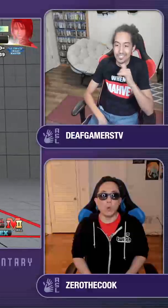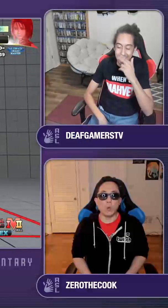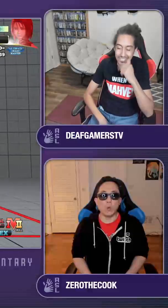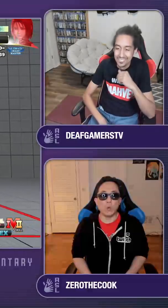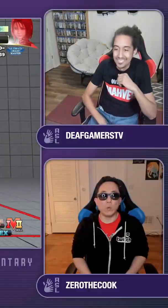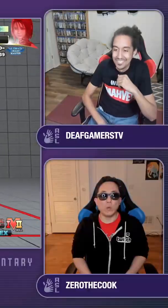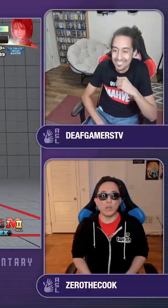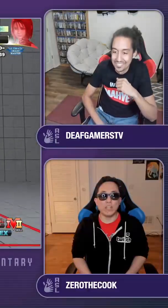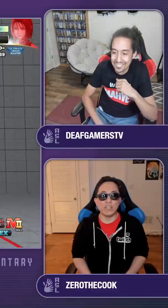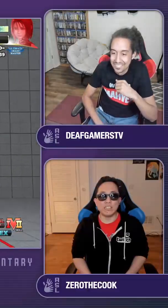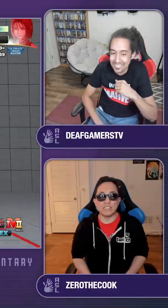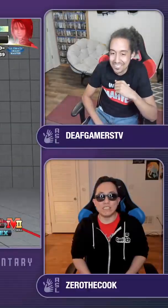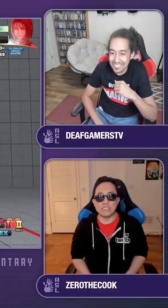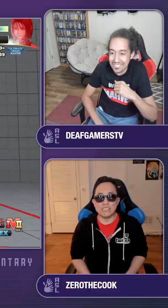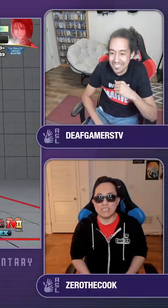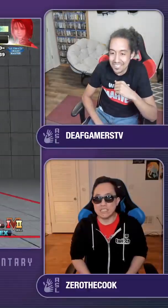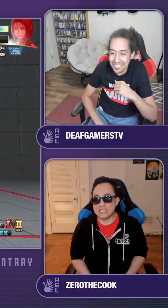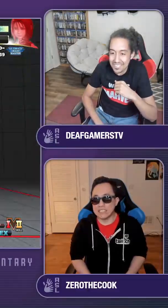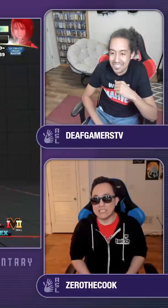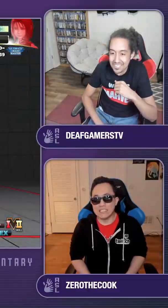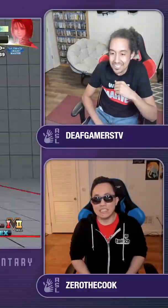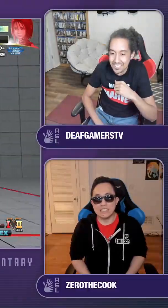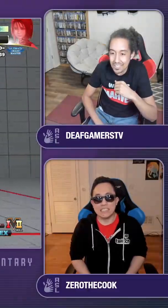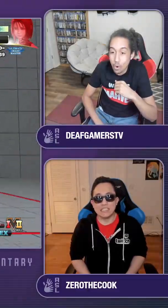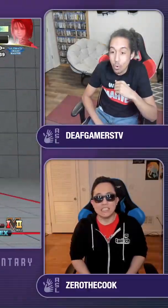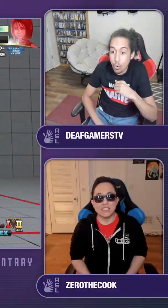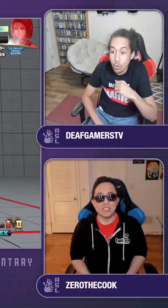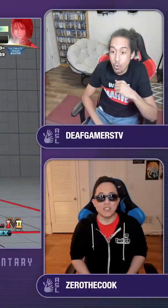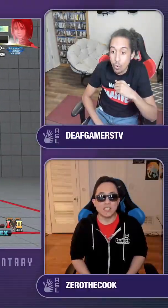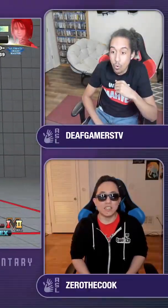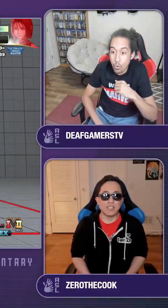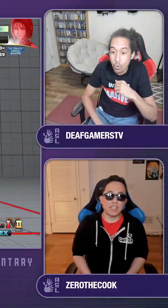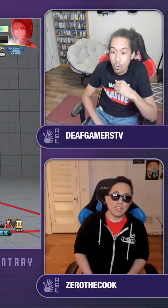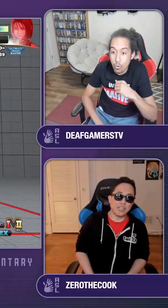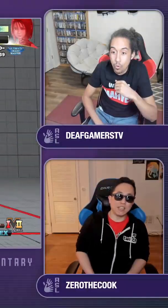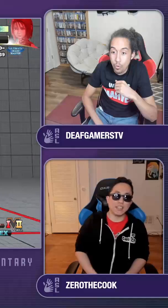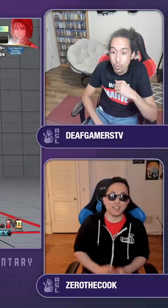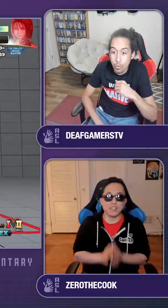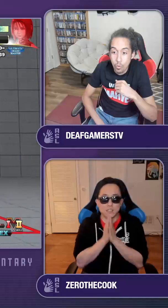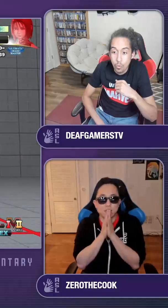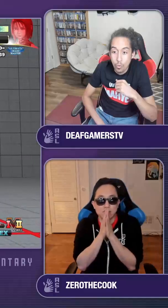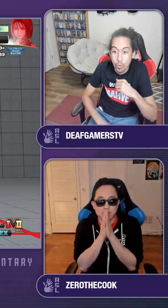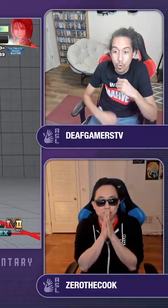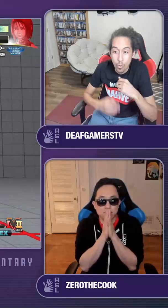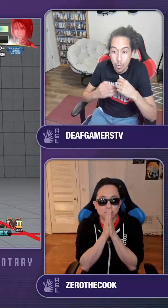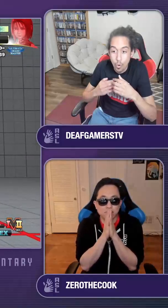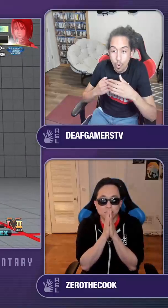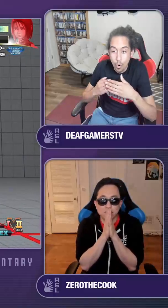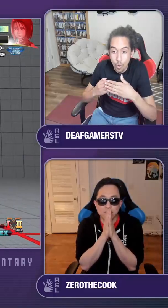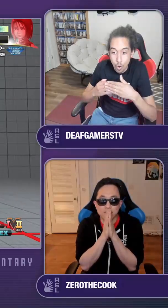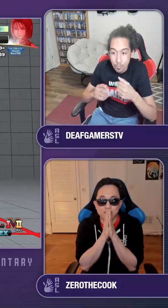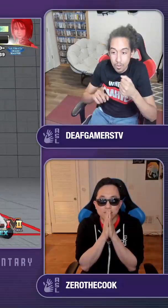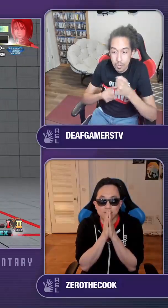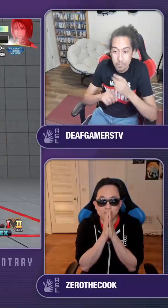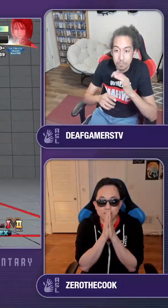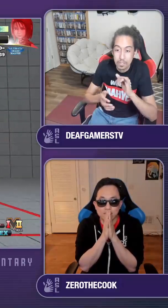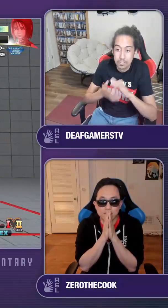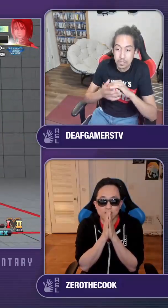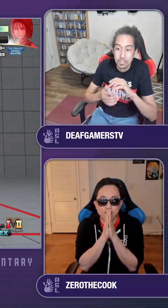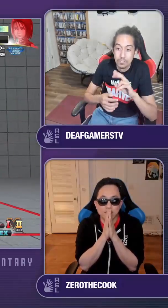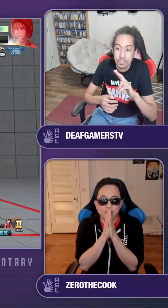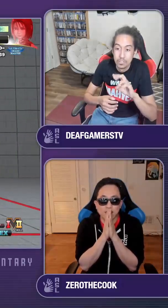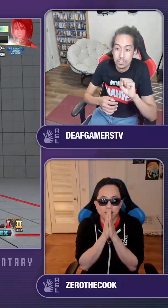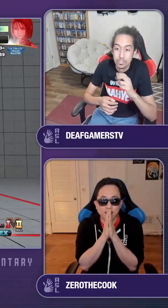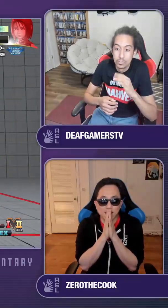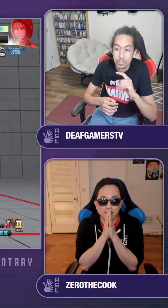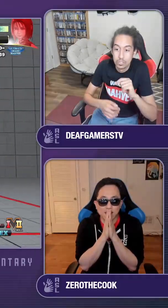work. Do it again. No, it's going to be patient here. A little bit more of a delay on that jab, but we're caught. That's an The